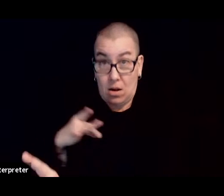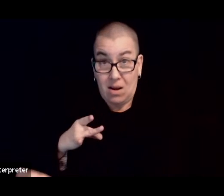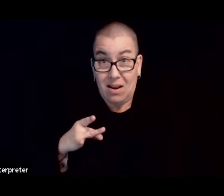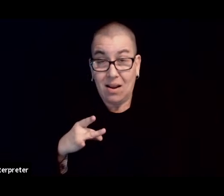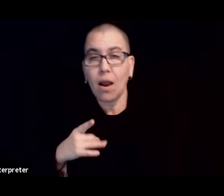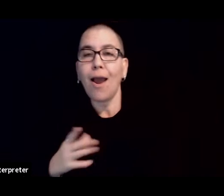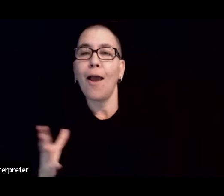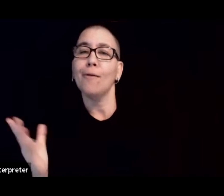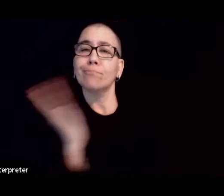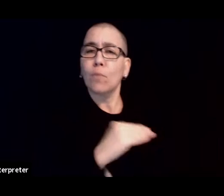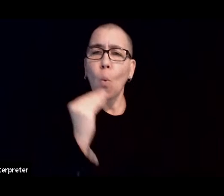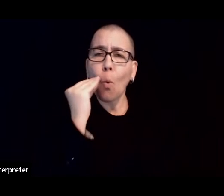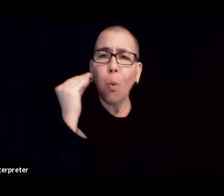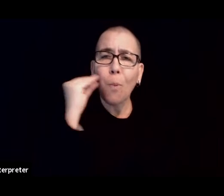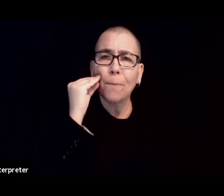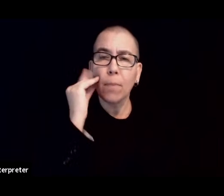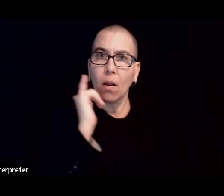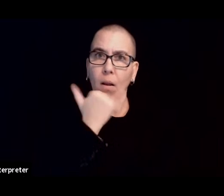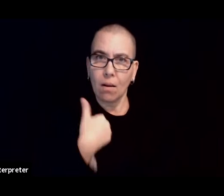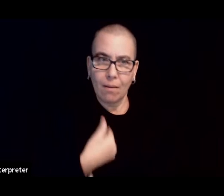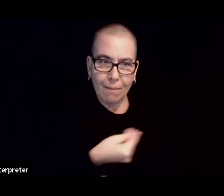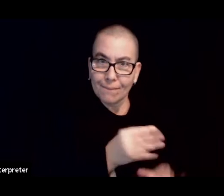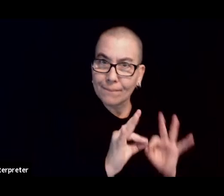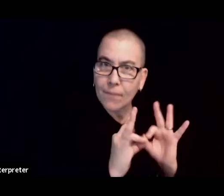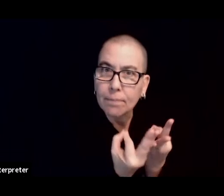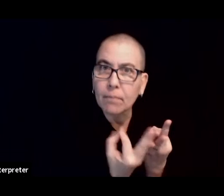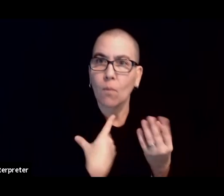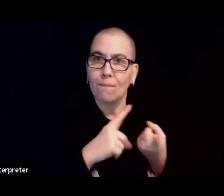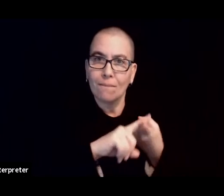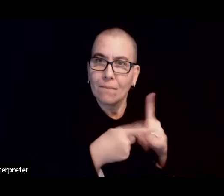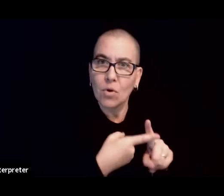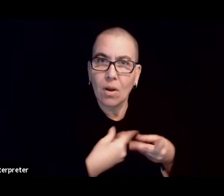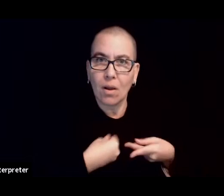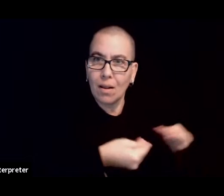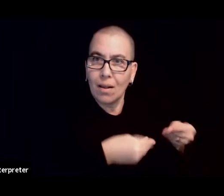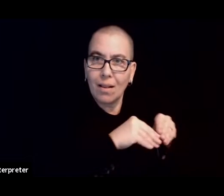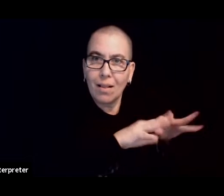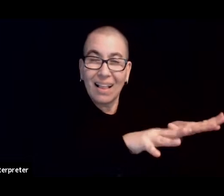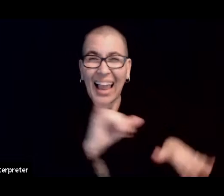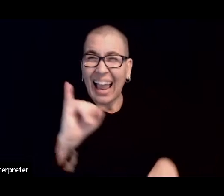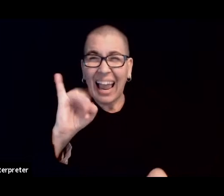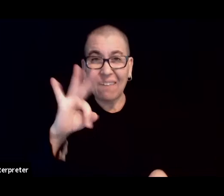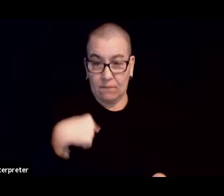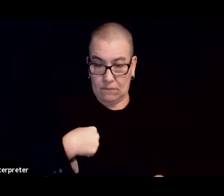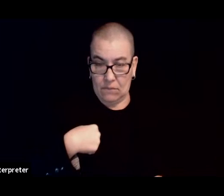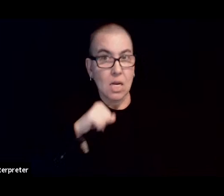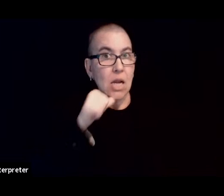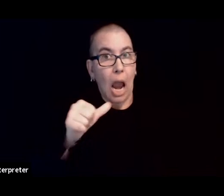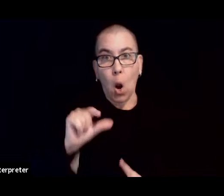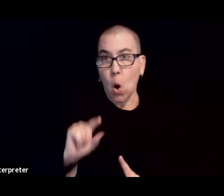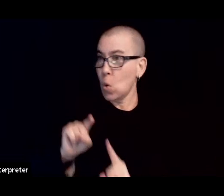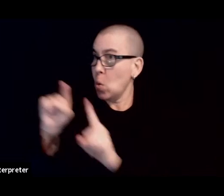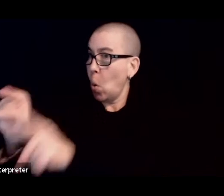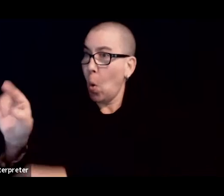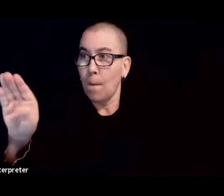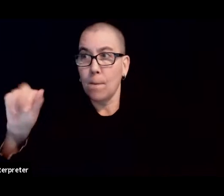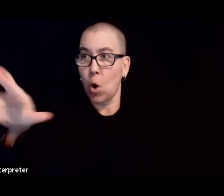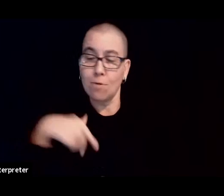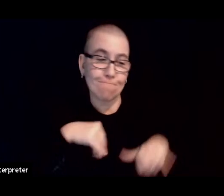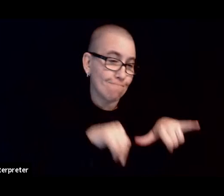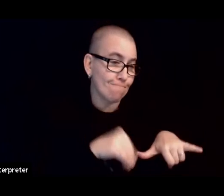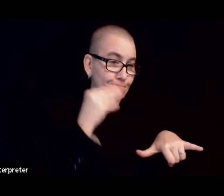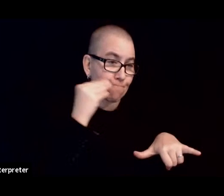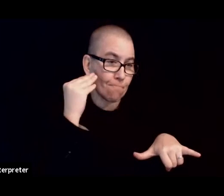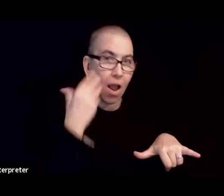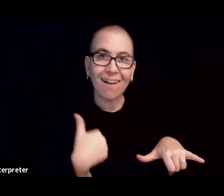it's obviously very necessary to continue the spread of disease in a pandemic. And while we don't have the